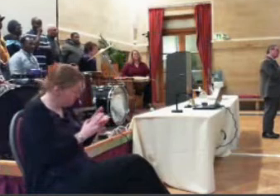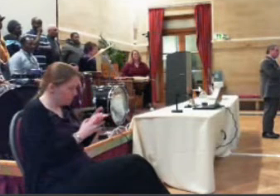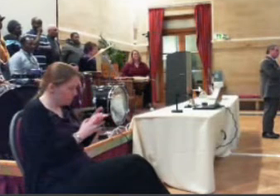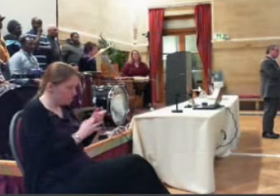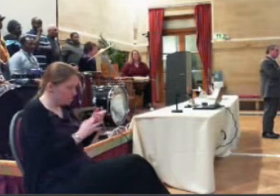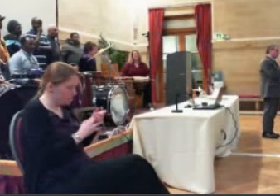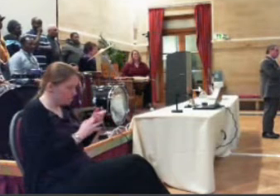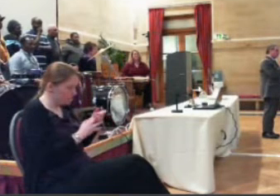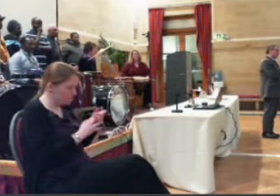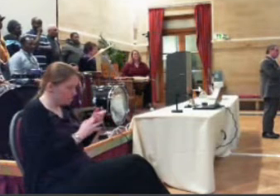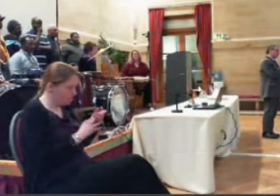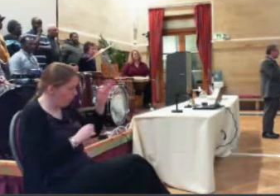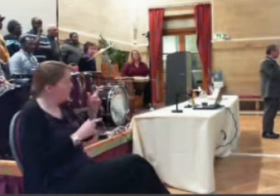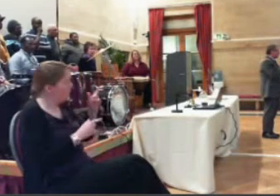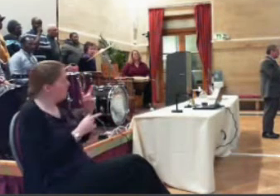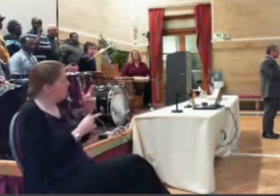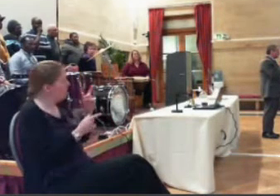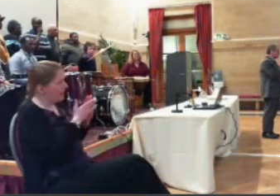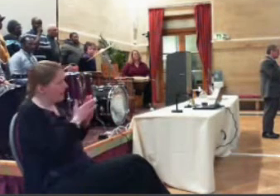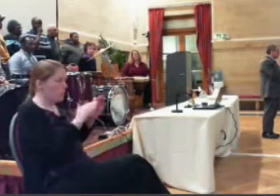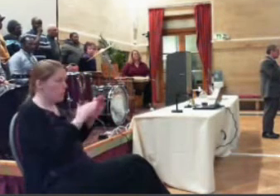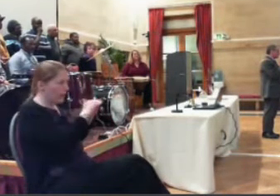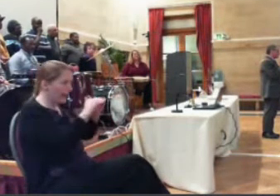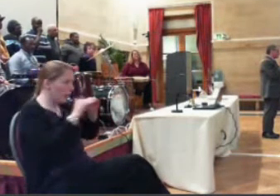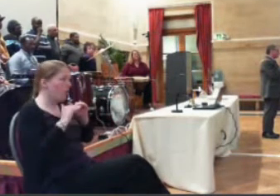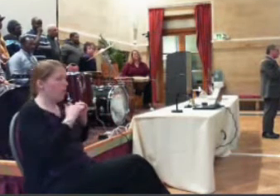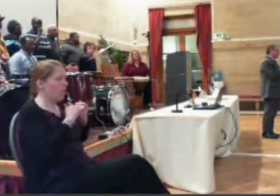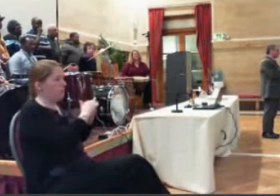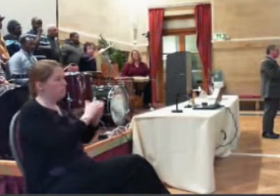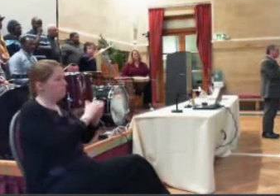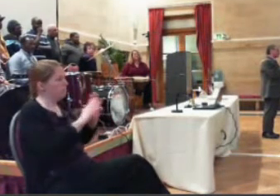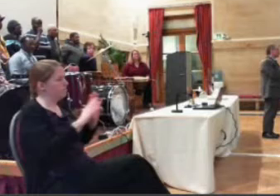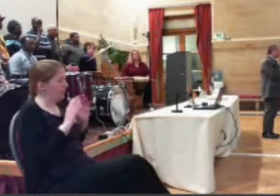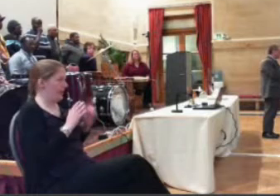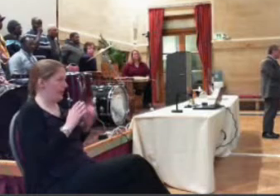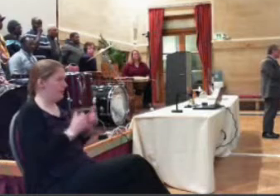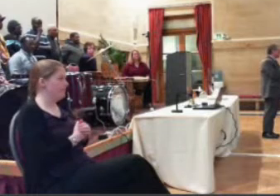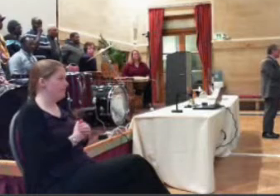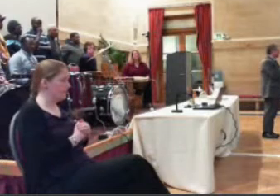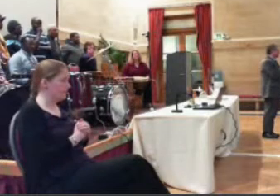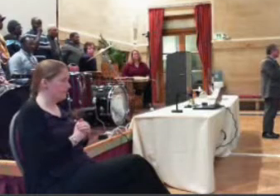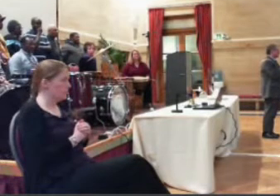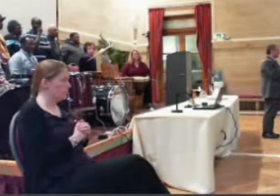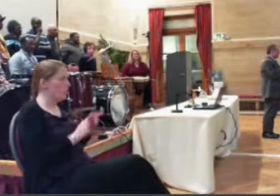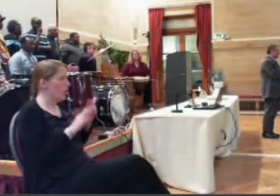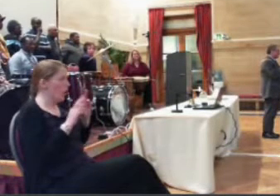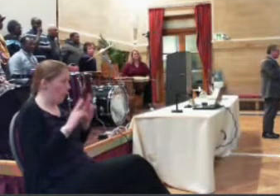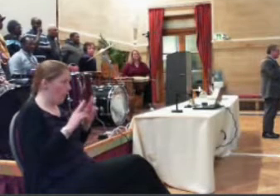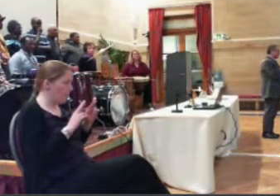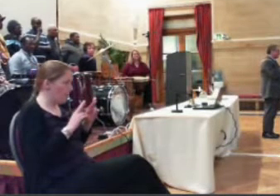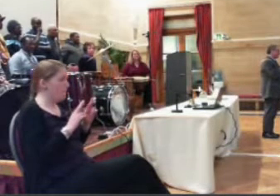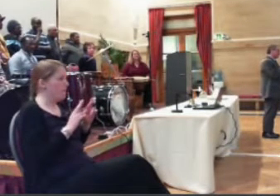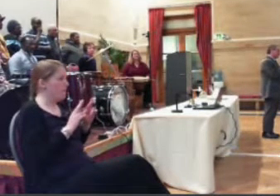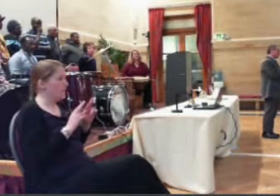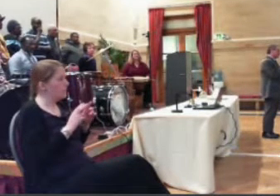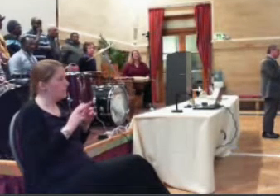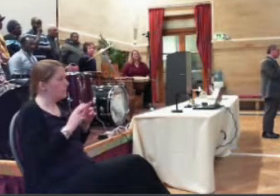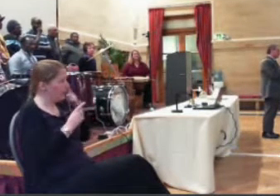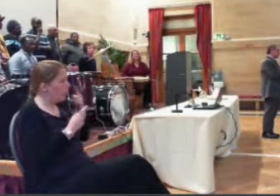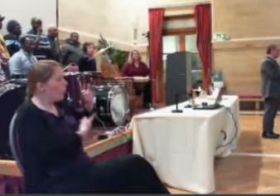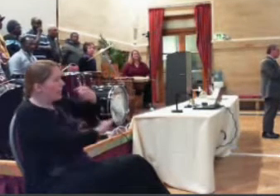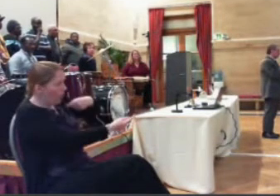previous generations have. So I'm not really going to say any more, but I hope that one thought that we